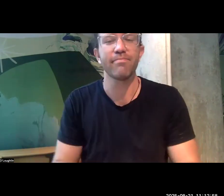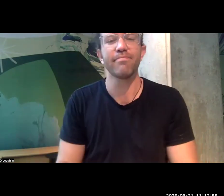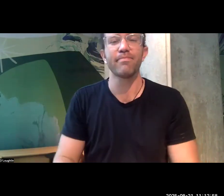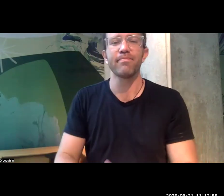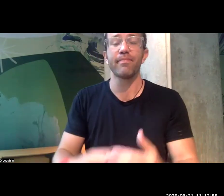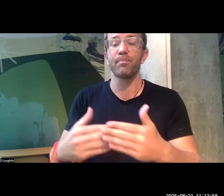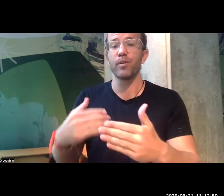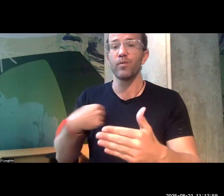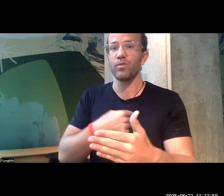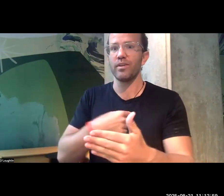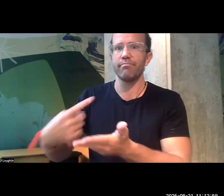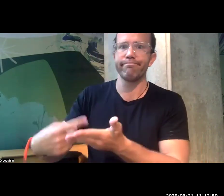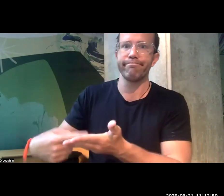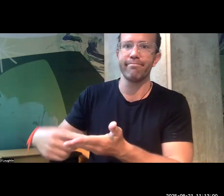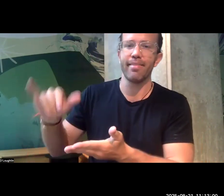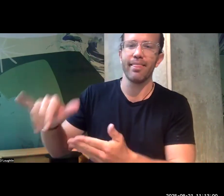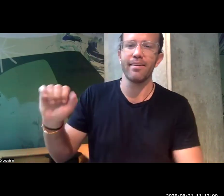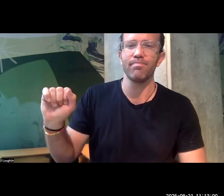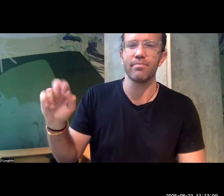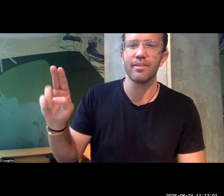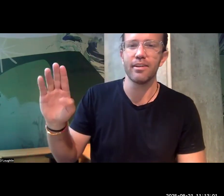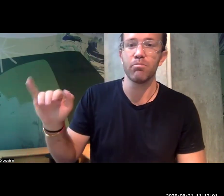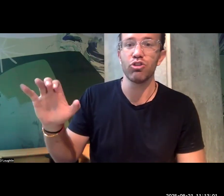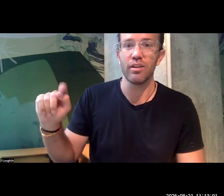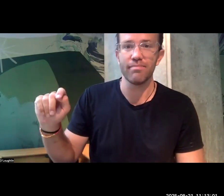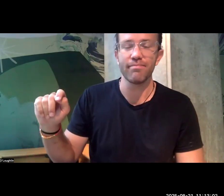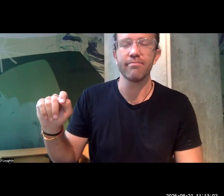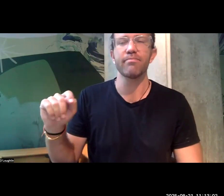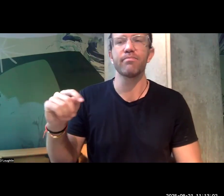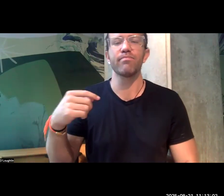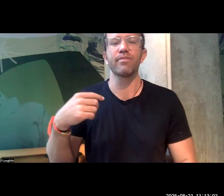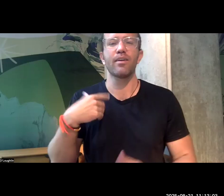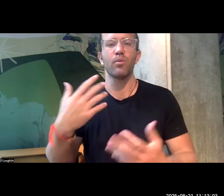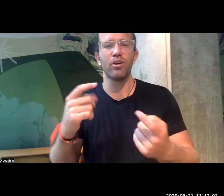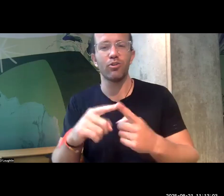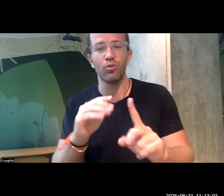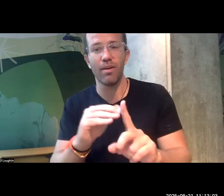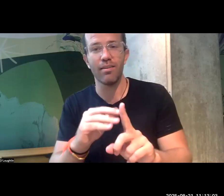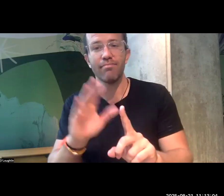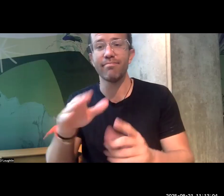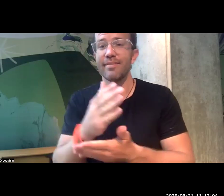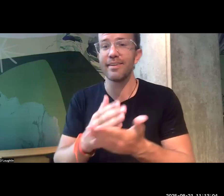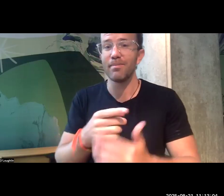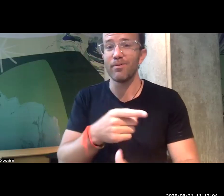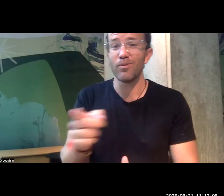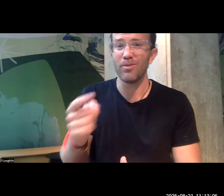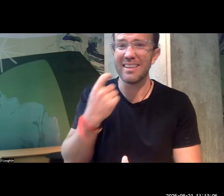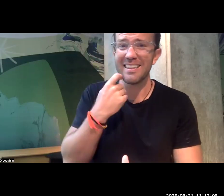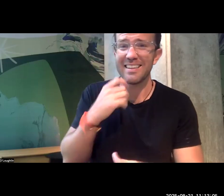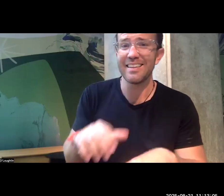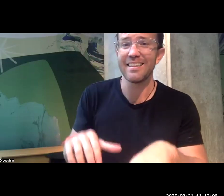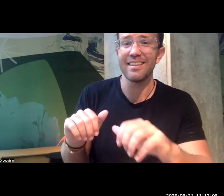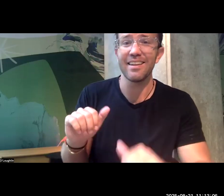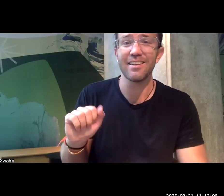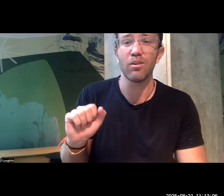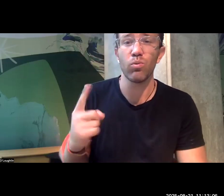too overwhelmed, I don't want you to worry. Before we really get into that subject, I do want to remind some